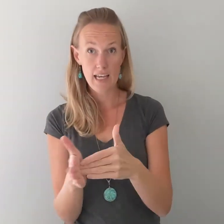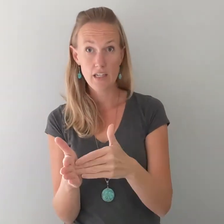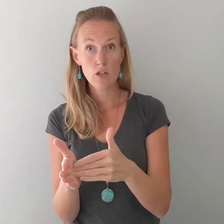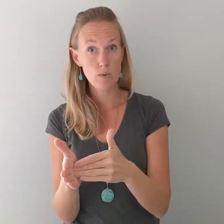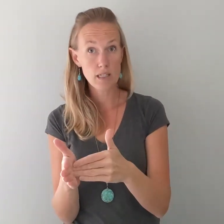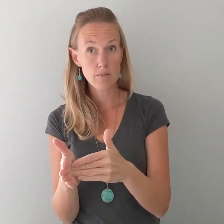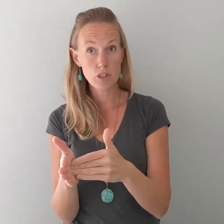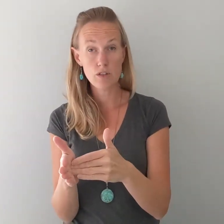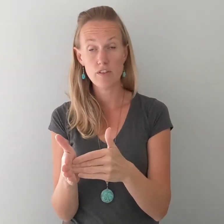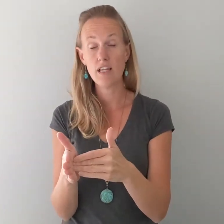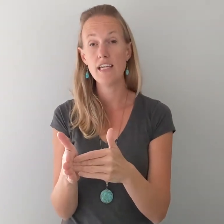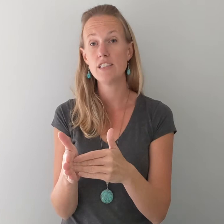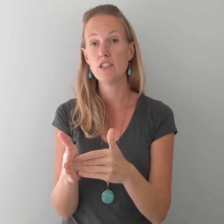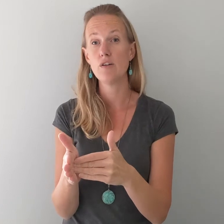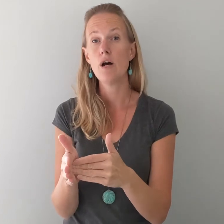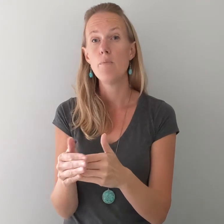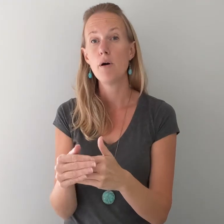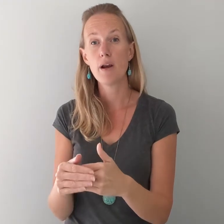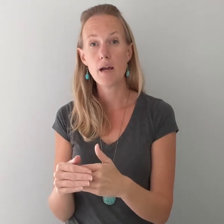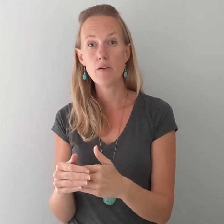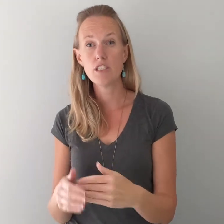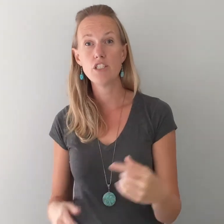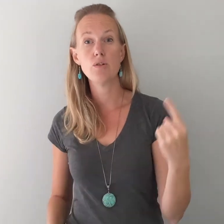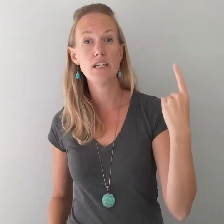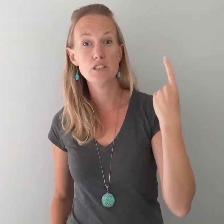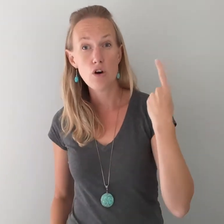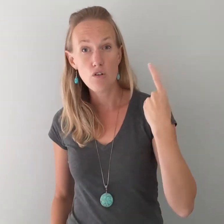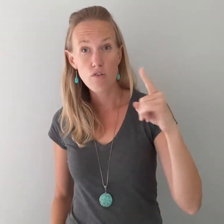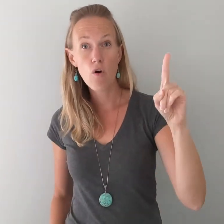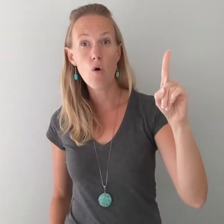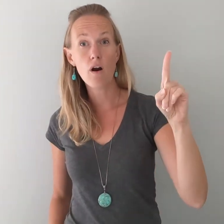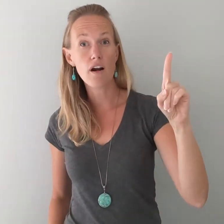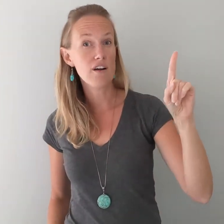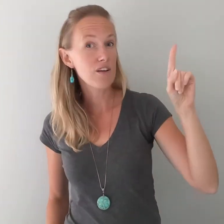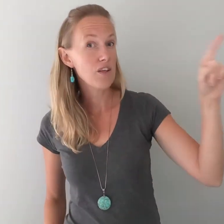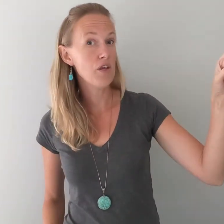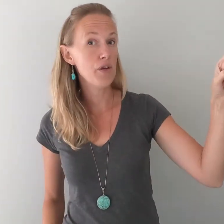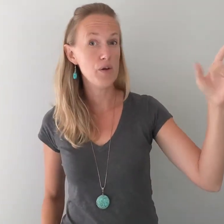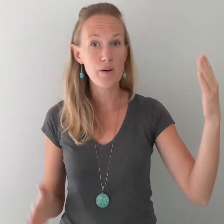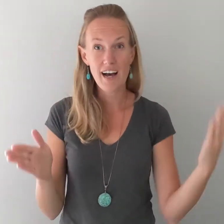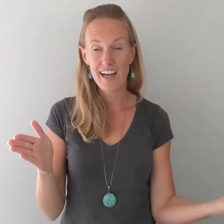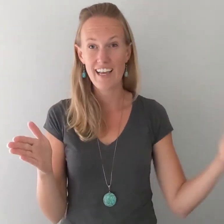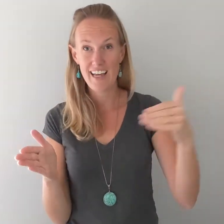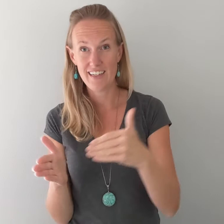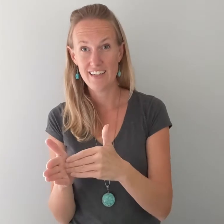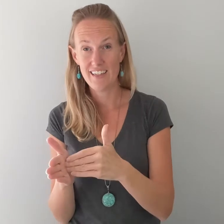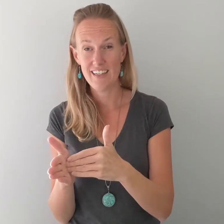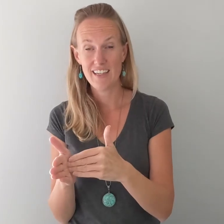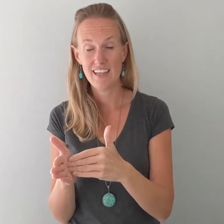again. You're welcome to if you'd like to, but what I'm going to do is for you again. Okay,